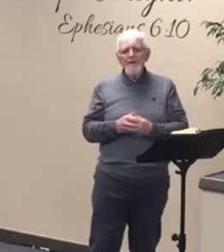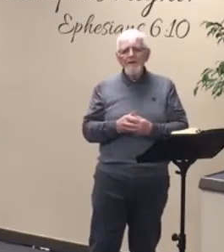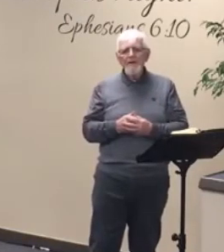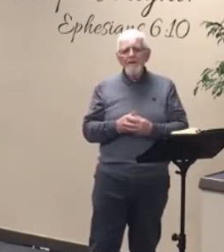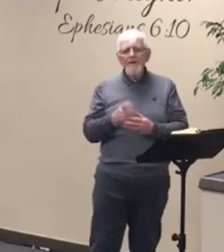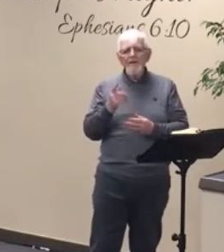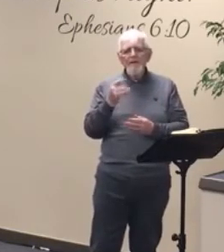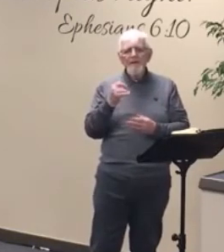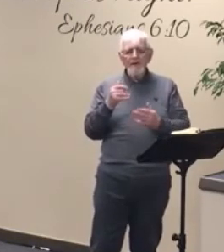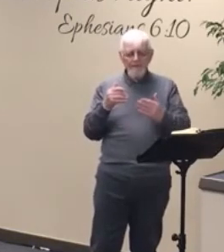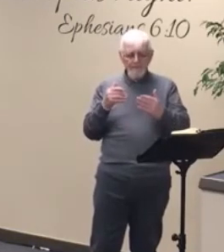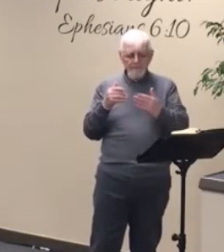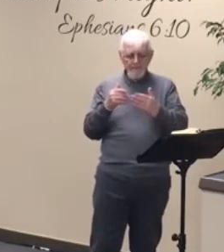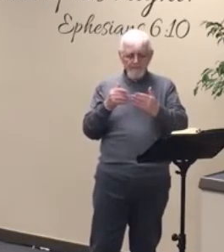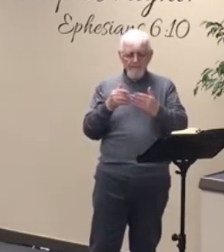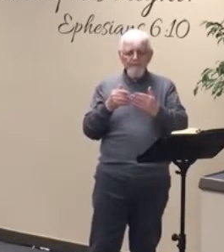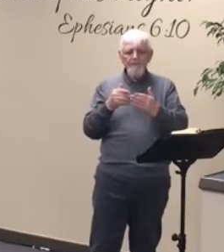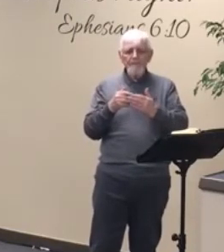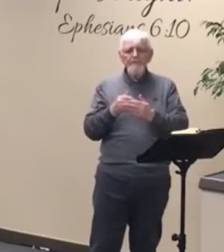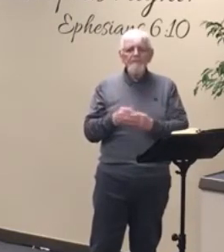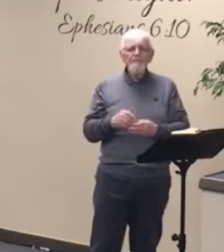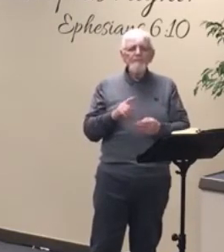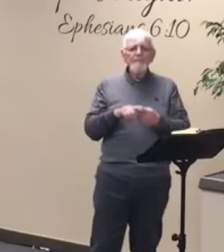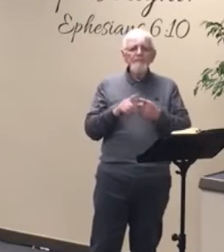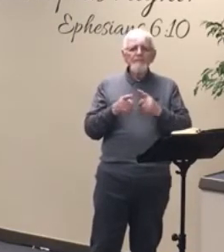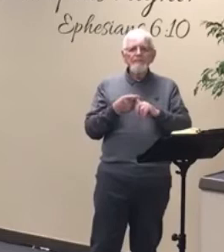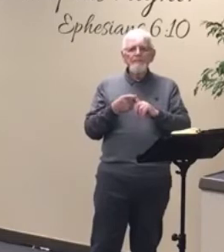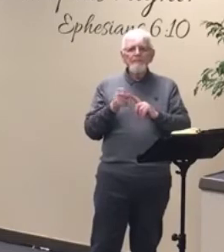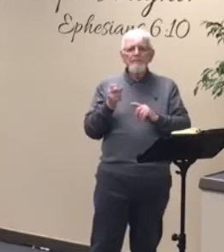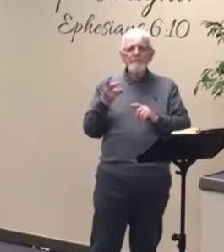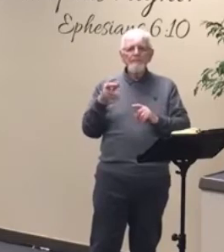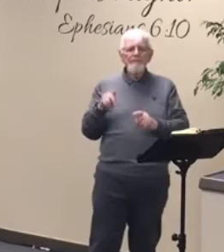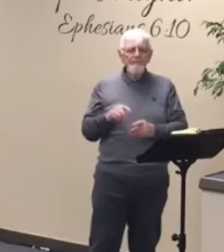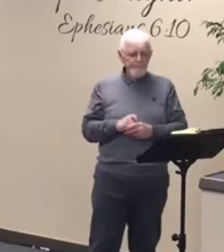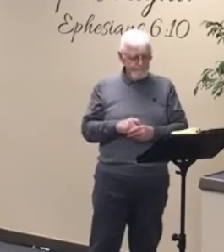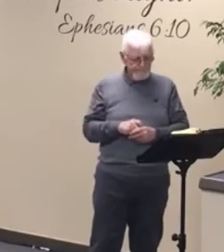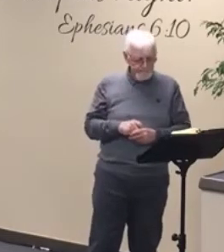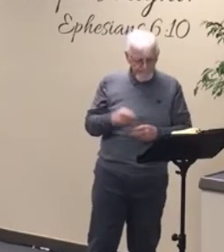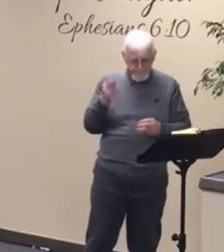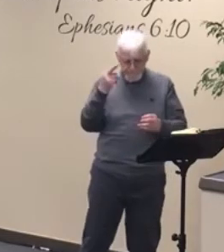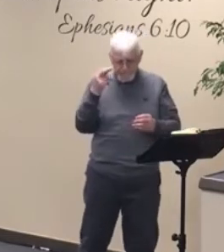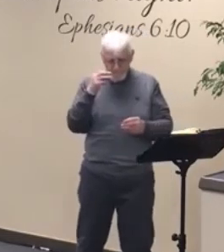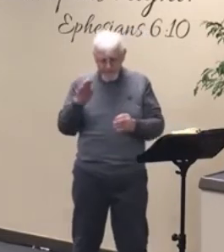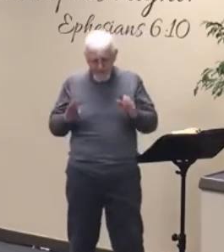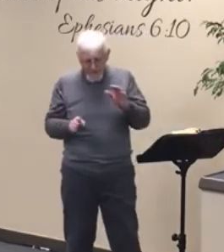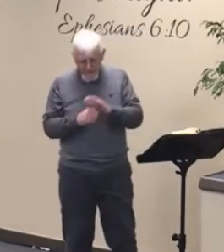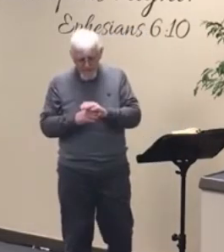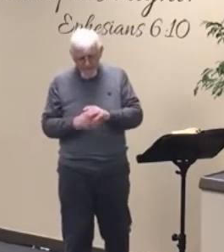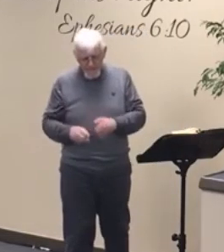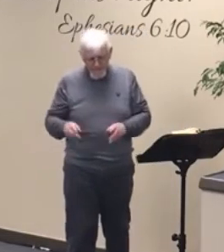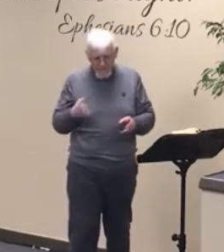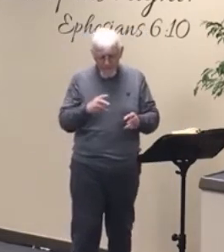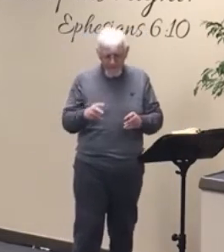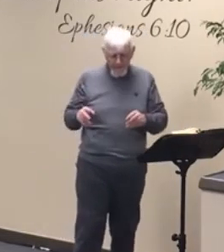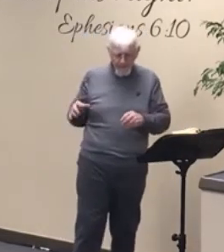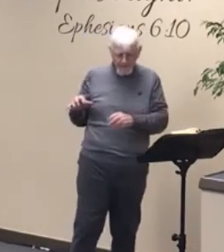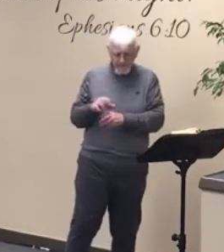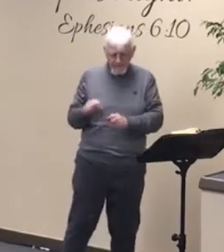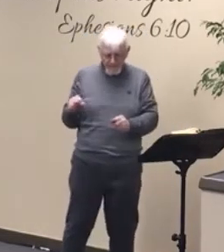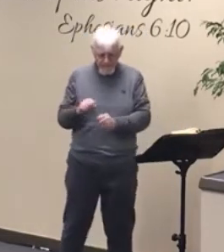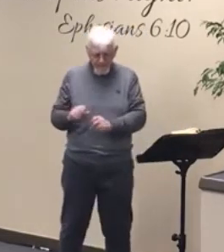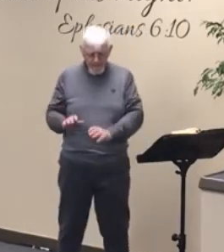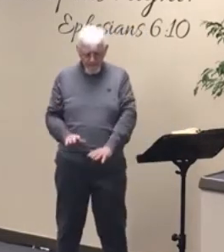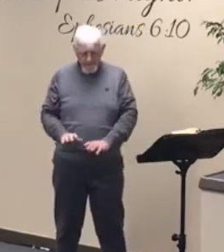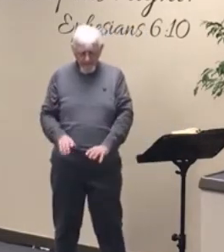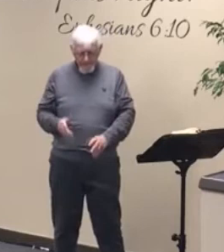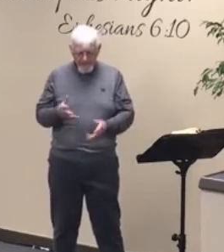They came near. Fellowship is restored. You know, the purpose of the humbling process isn't to beat you down and mash you into nothing